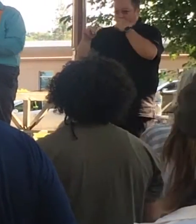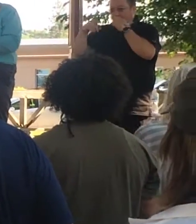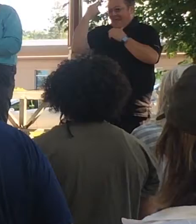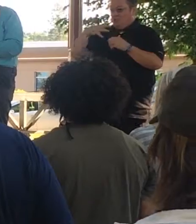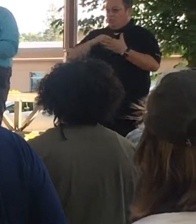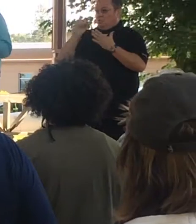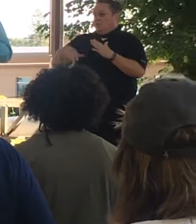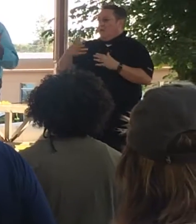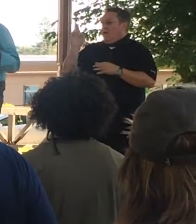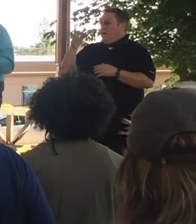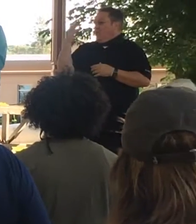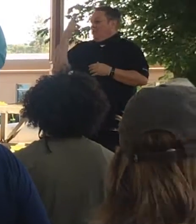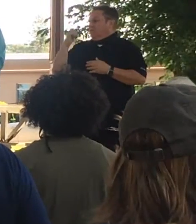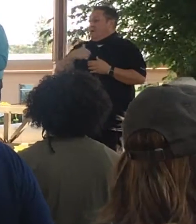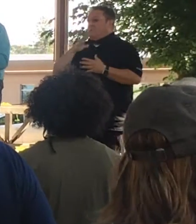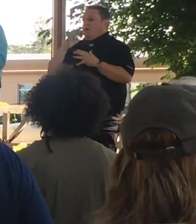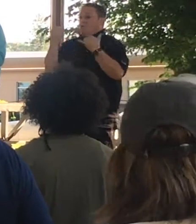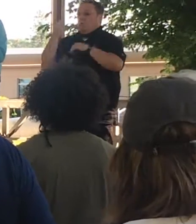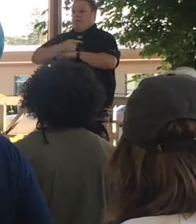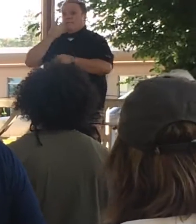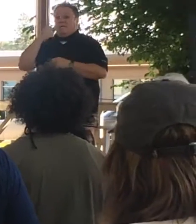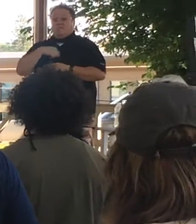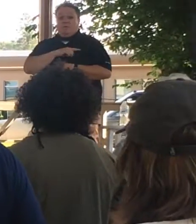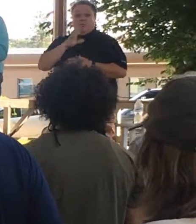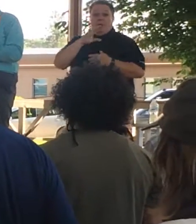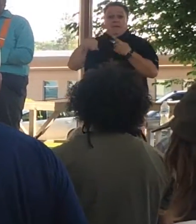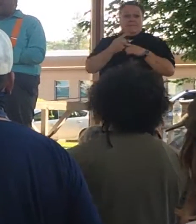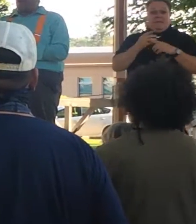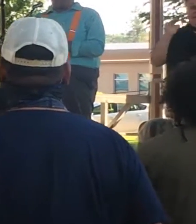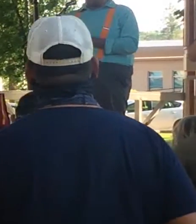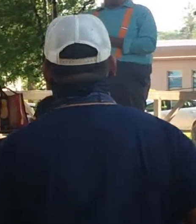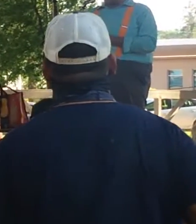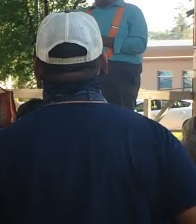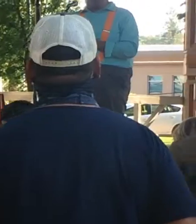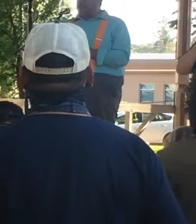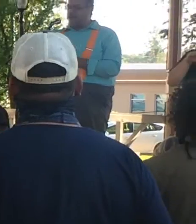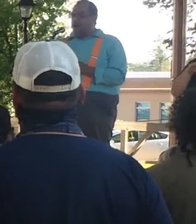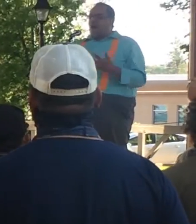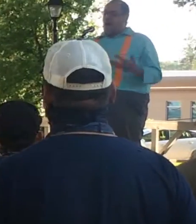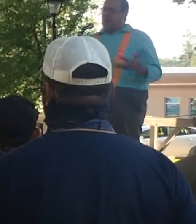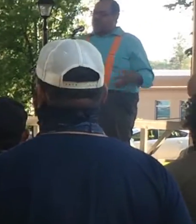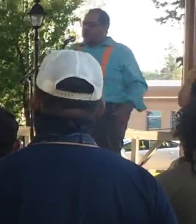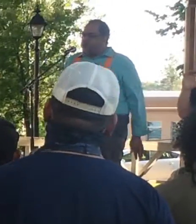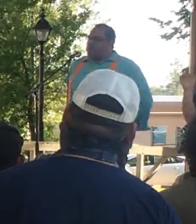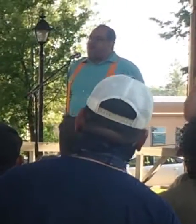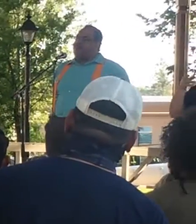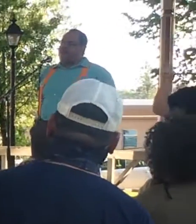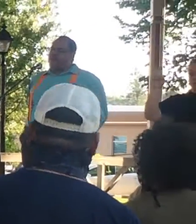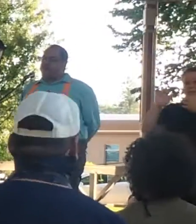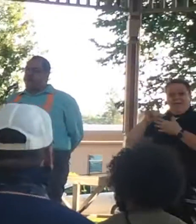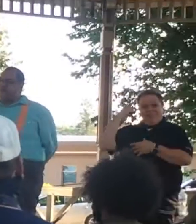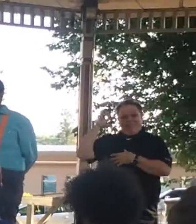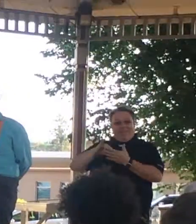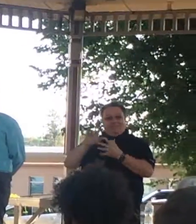and the reason I'm talking today is because we're talking about equality, equity, and all those terms, and I